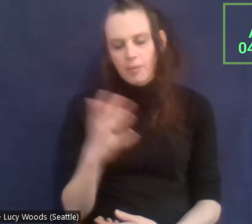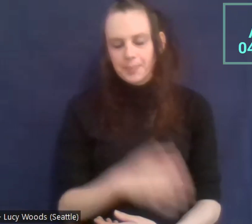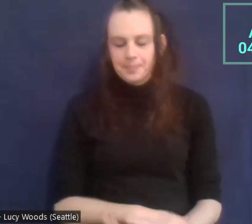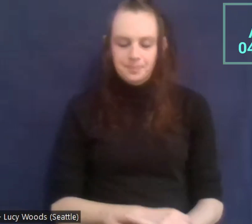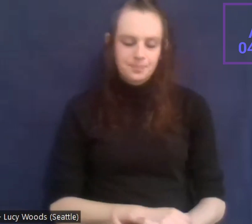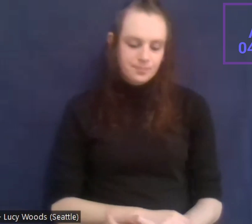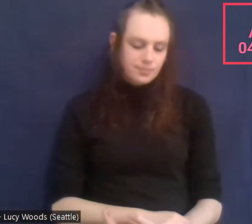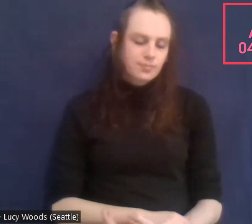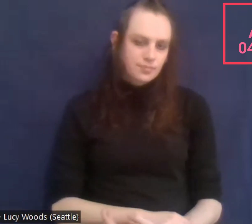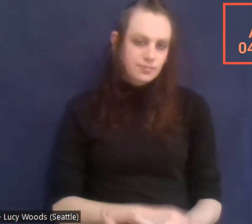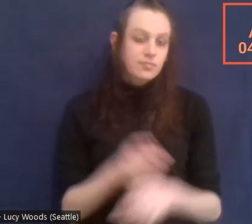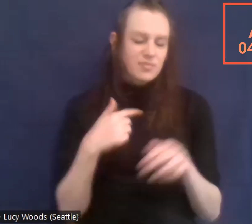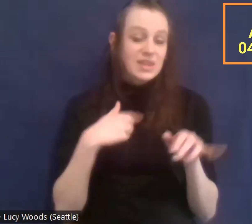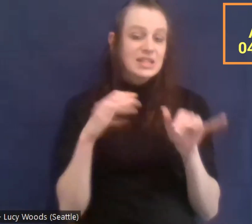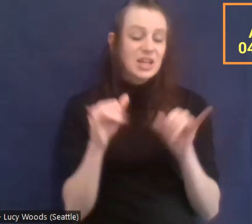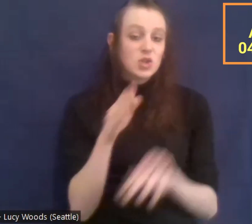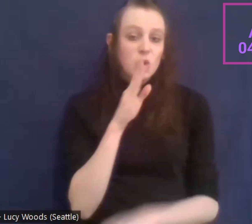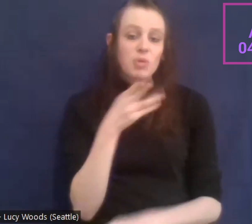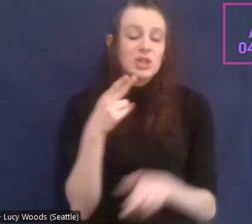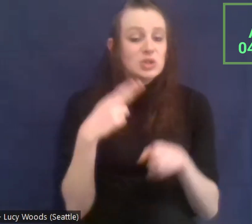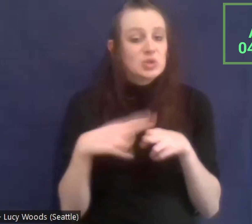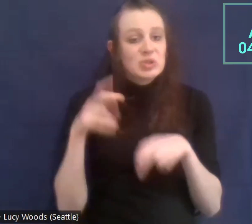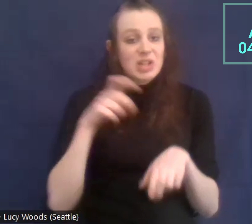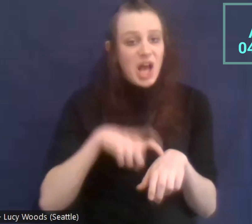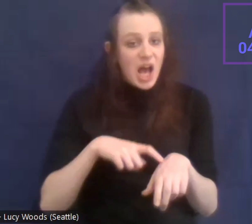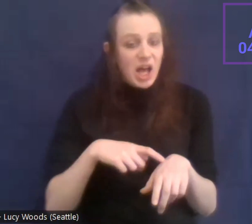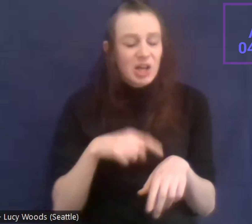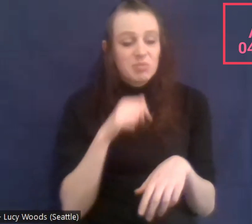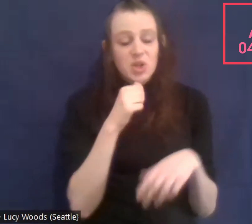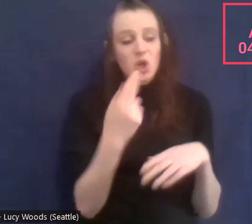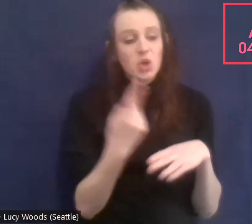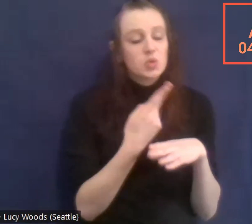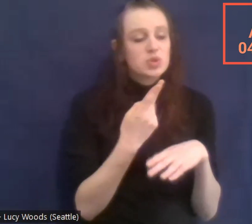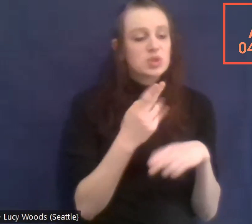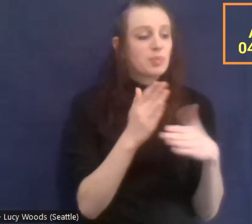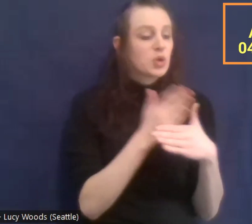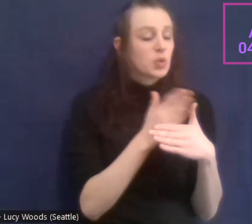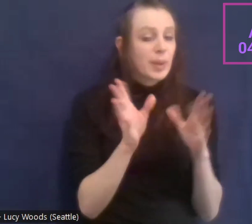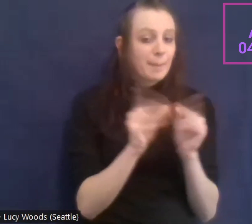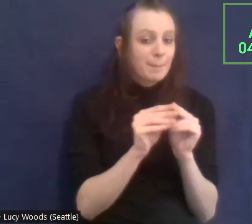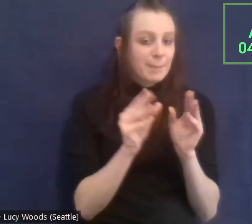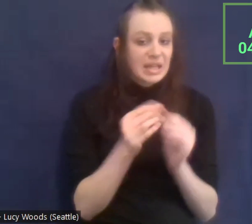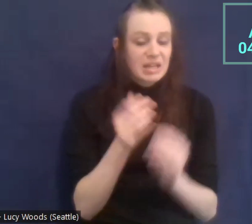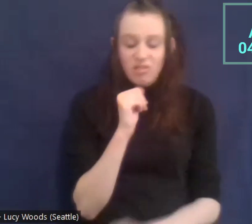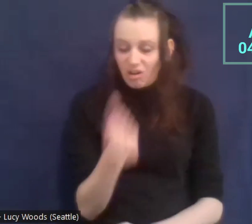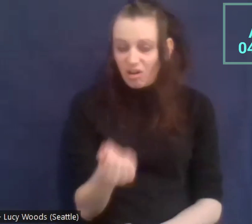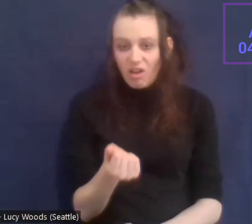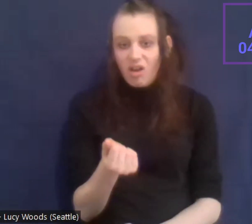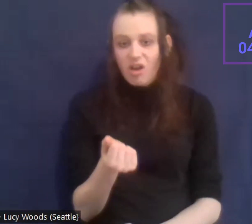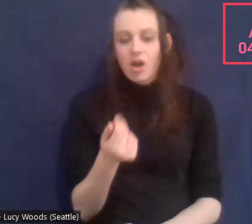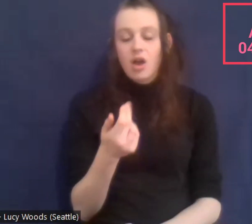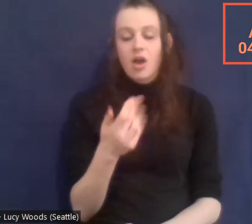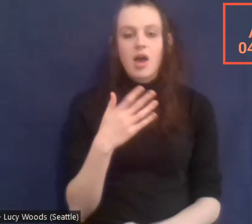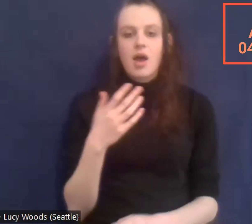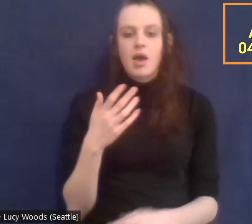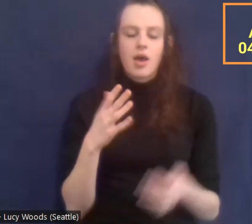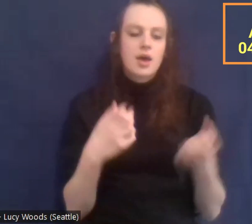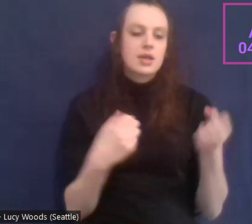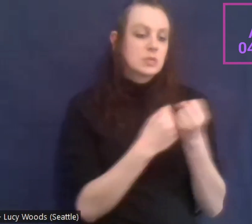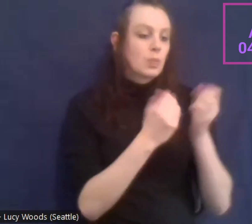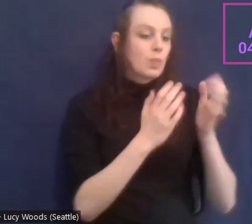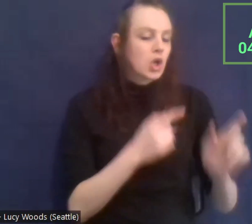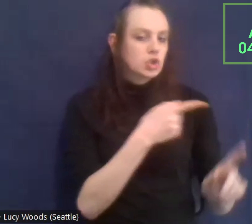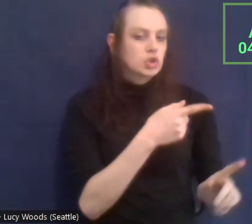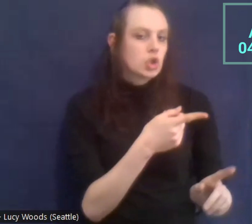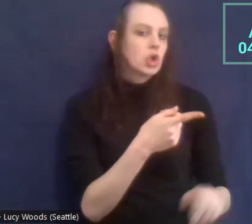I stayed sober for a while, went to meetings, didn't use between meetings. I got a sponsor. He had me pray over the toilet to do my third step at